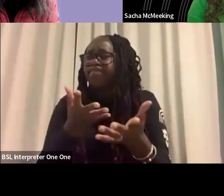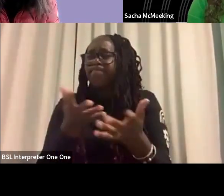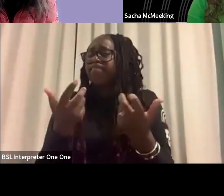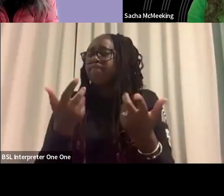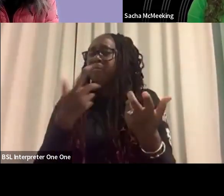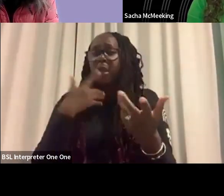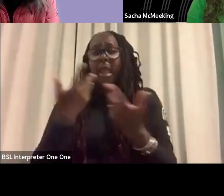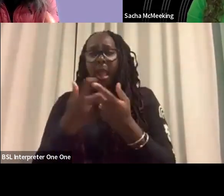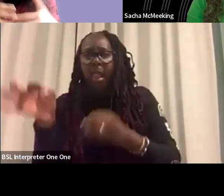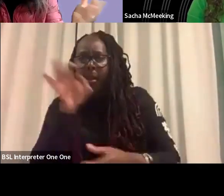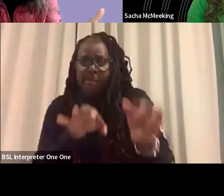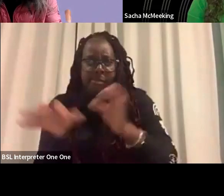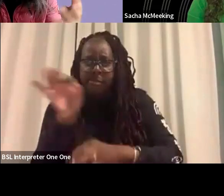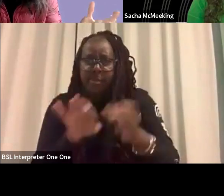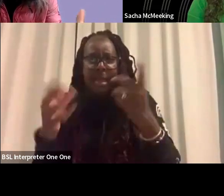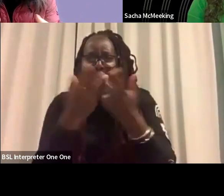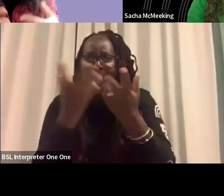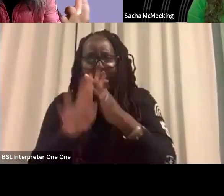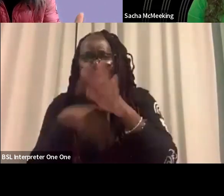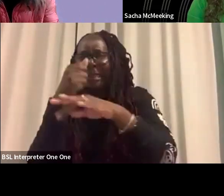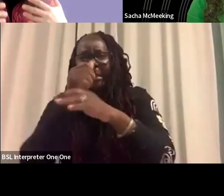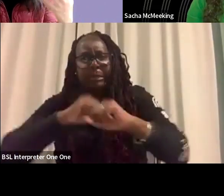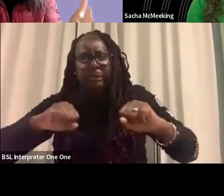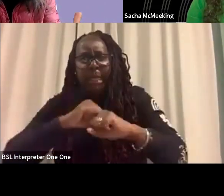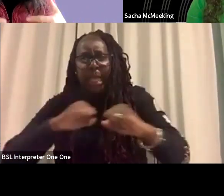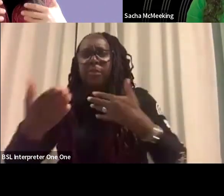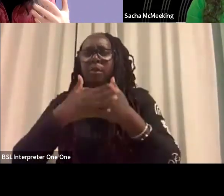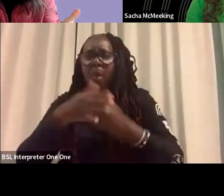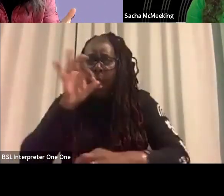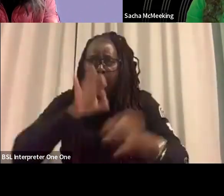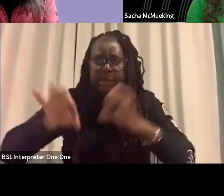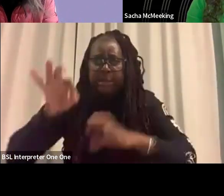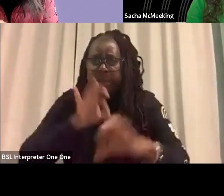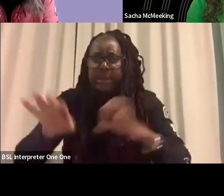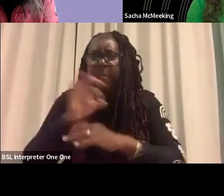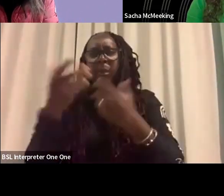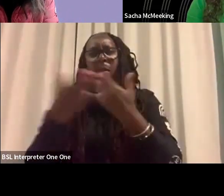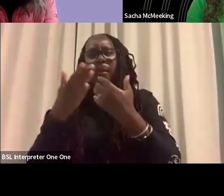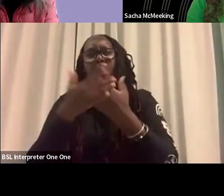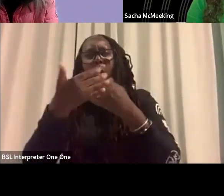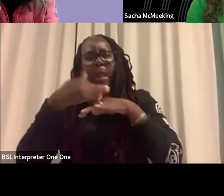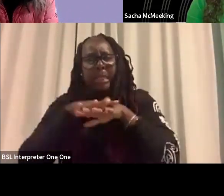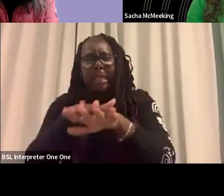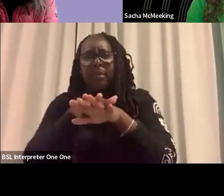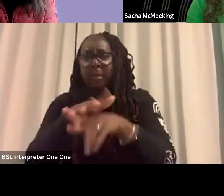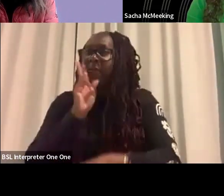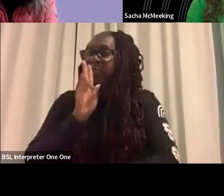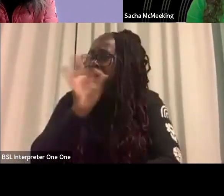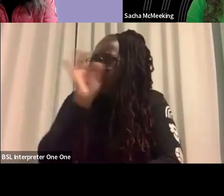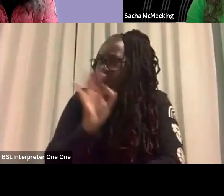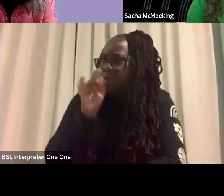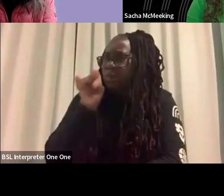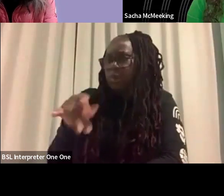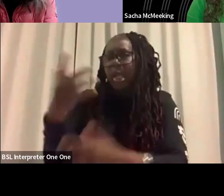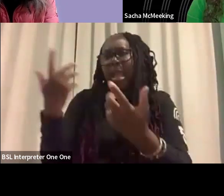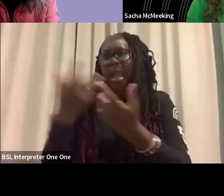are experimenting it. So how do we create that space for more experimentation and more engagement? I can see the question about how kind of